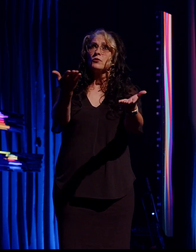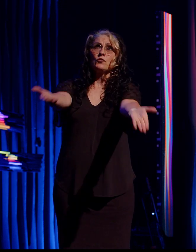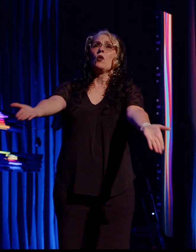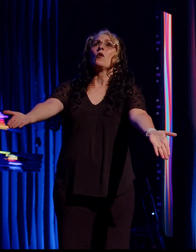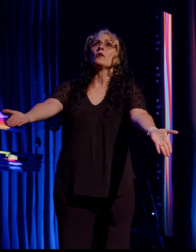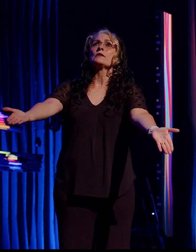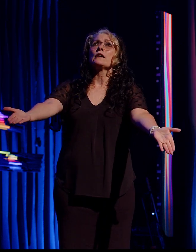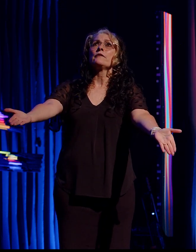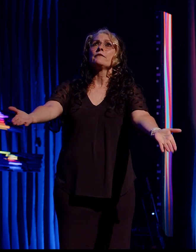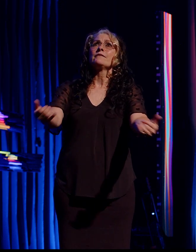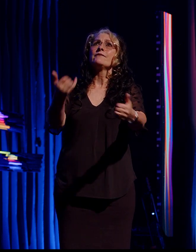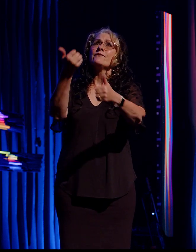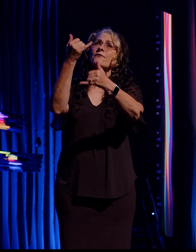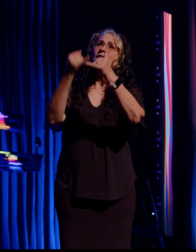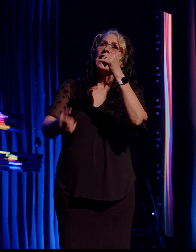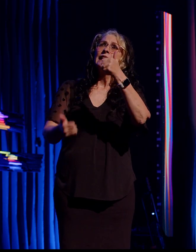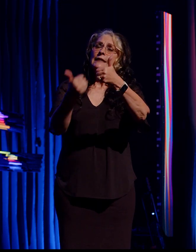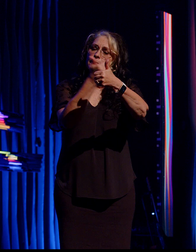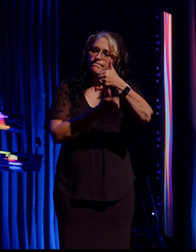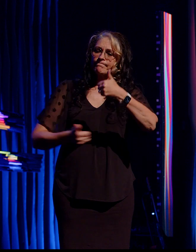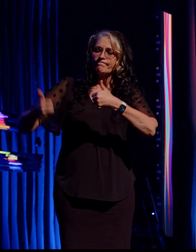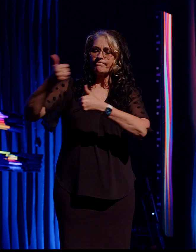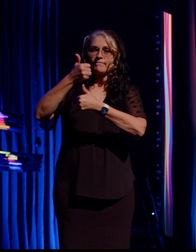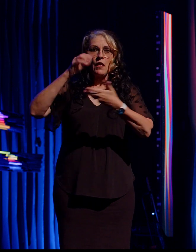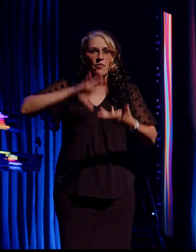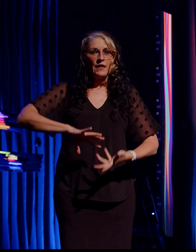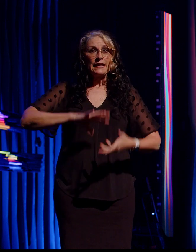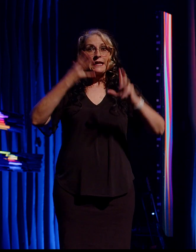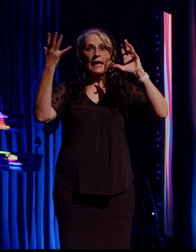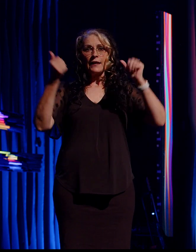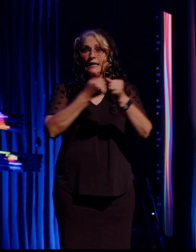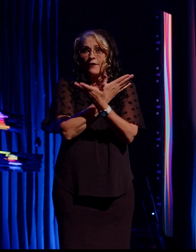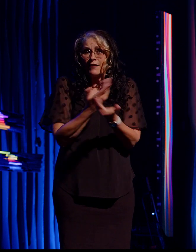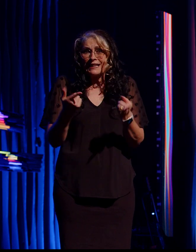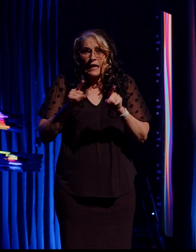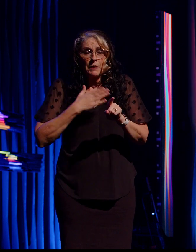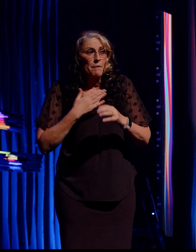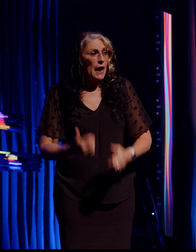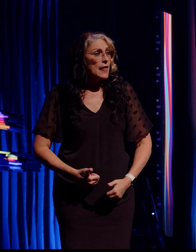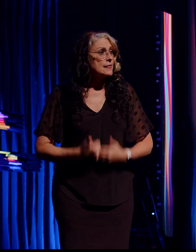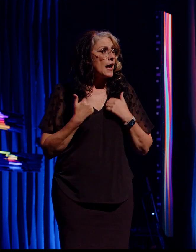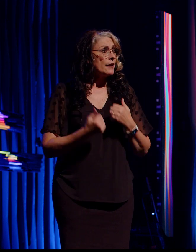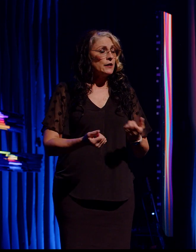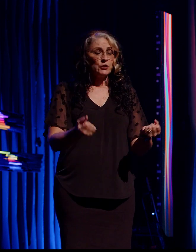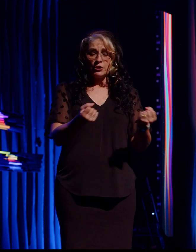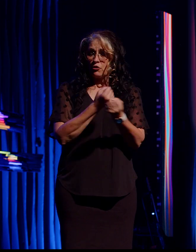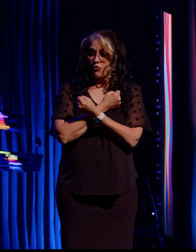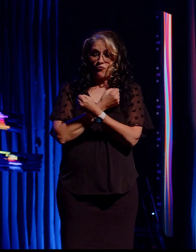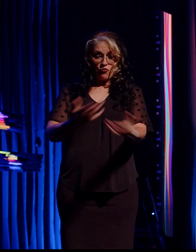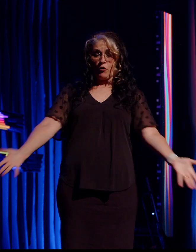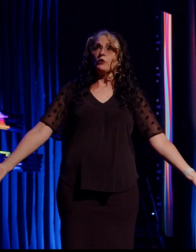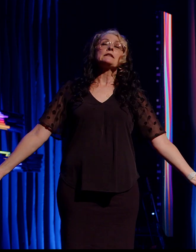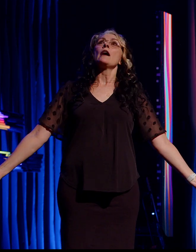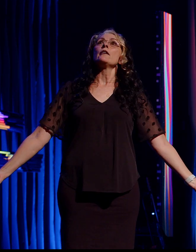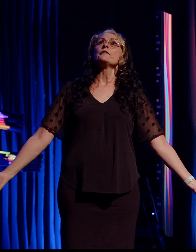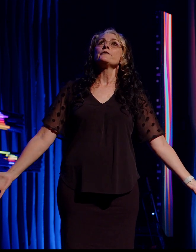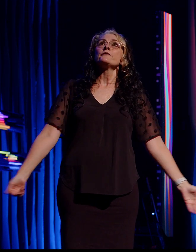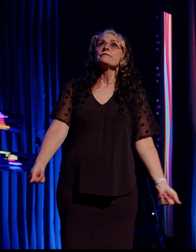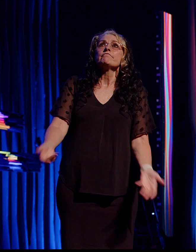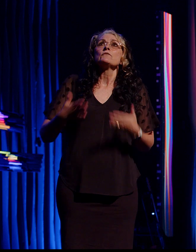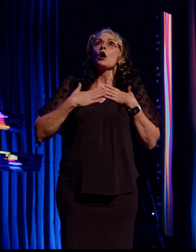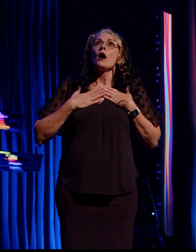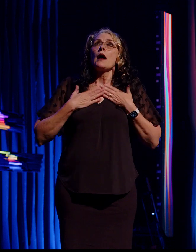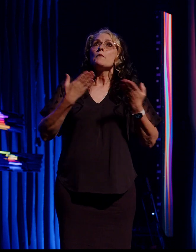and finally put him first. With all the chaos and the mess and everything else that's going in your life, you literally just need to throw yourself on God and say, I'm